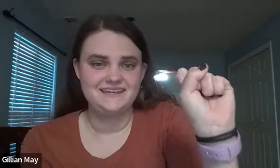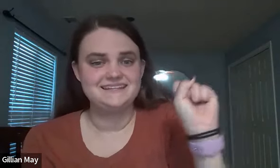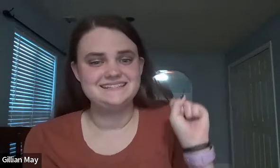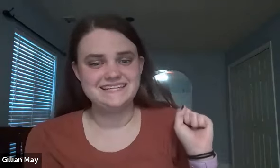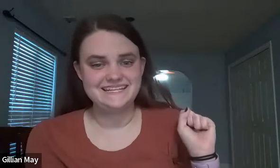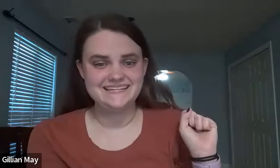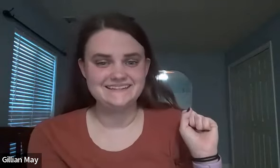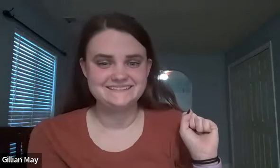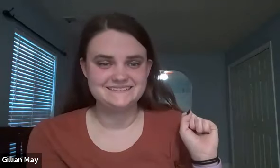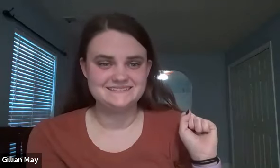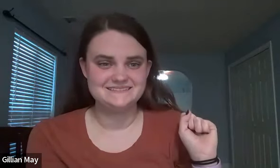Then T.